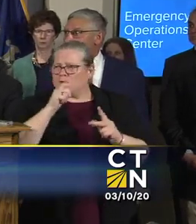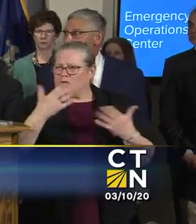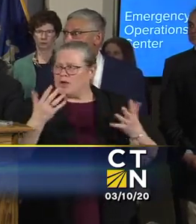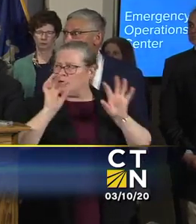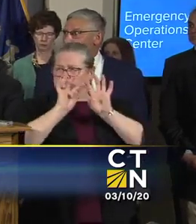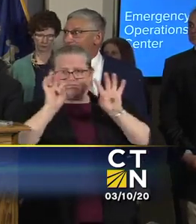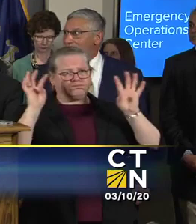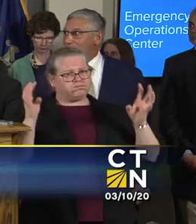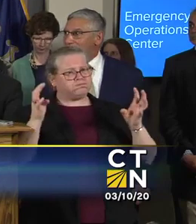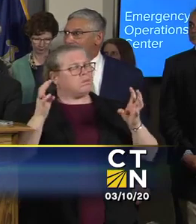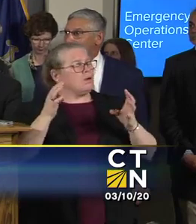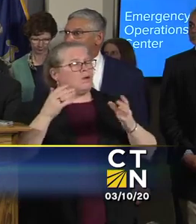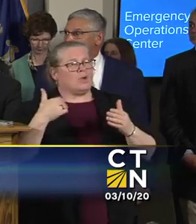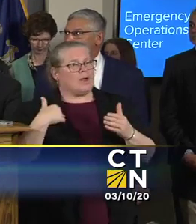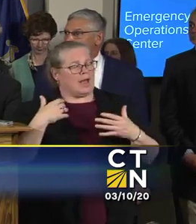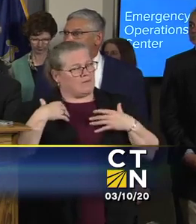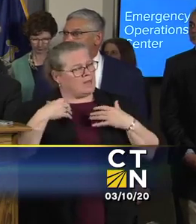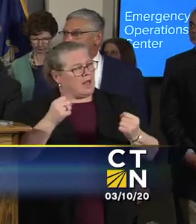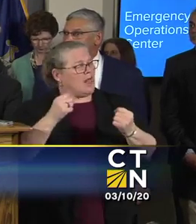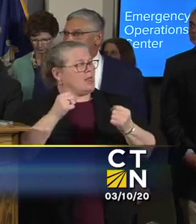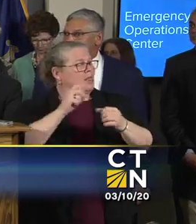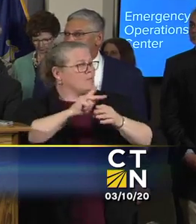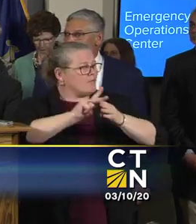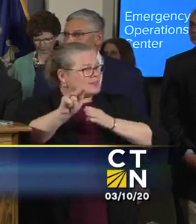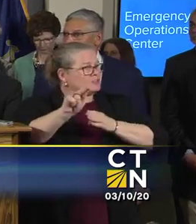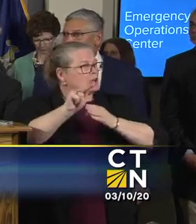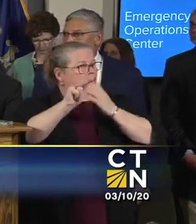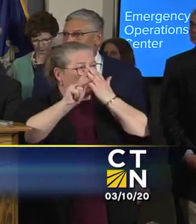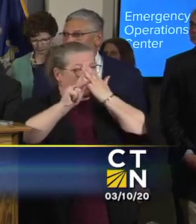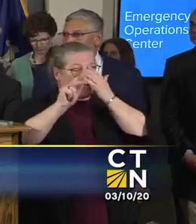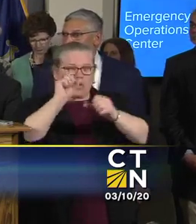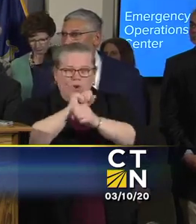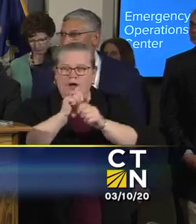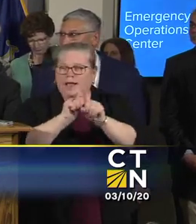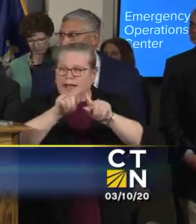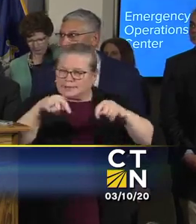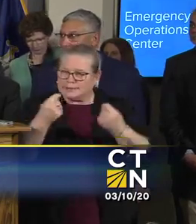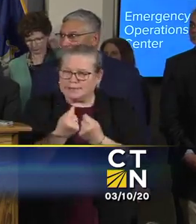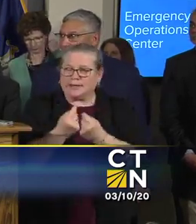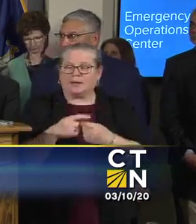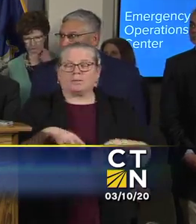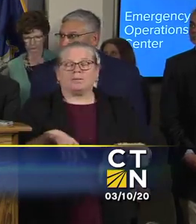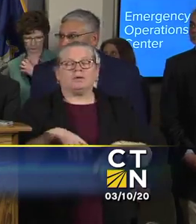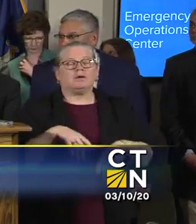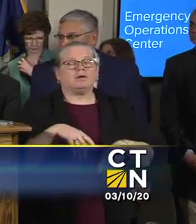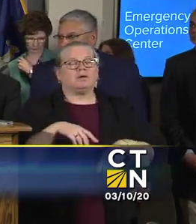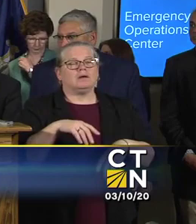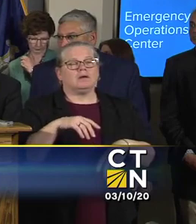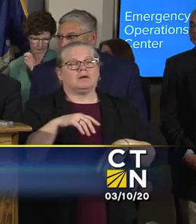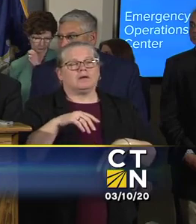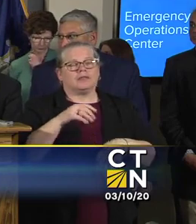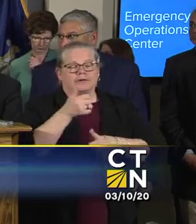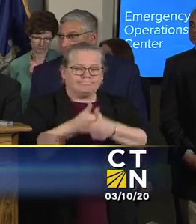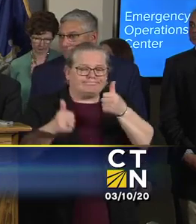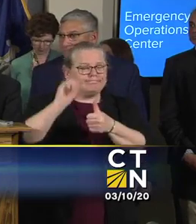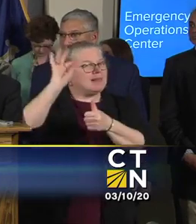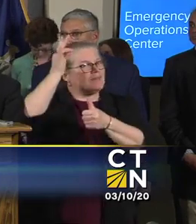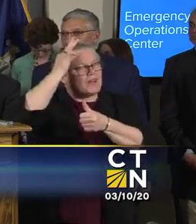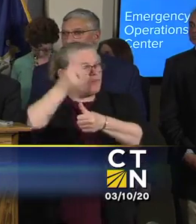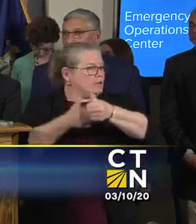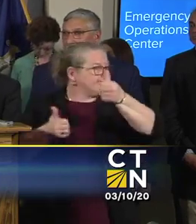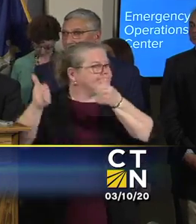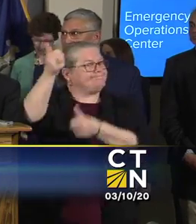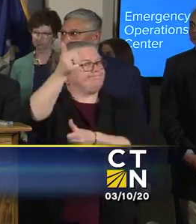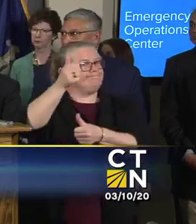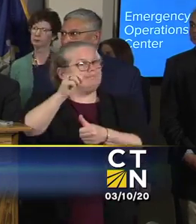healthcare professionals front and center. We're working together as a team. We had the Surgeon General from, the Trump administration here.